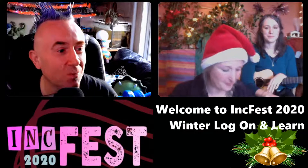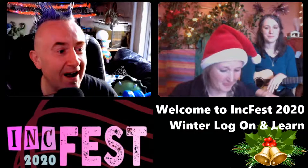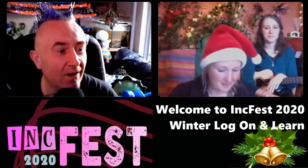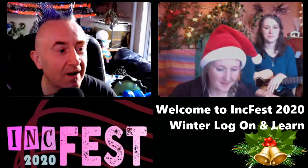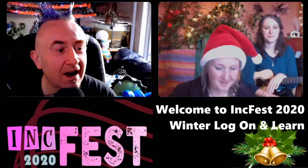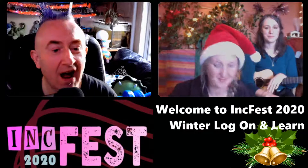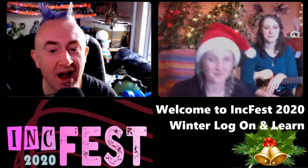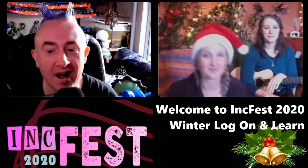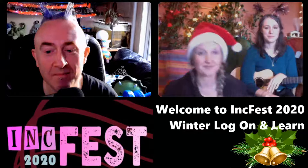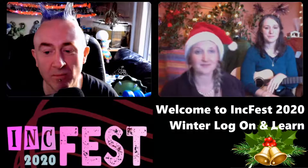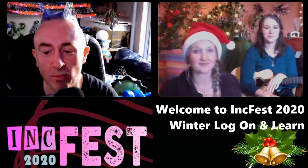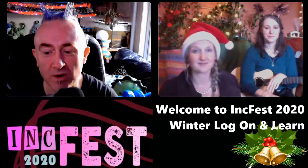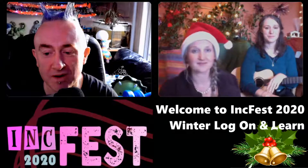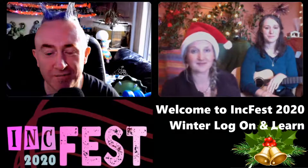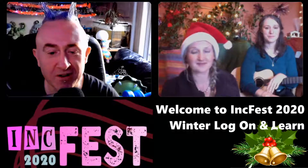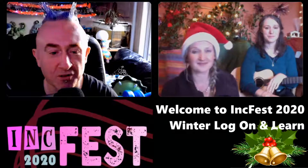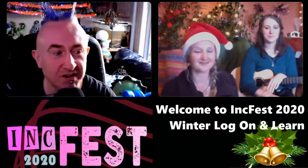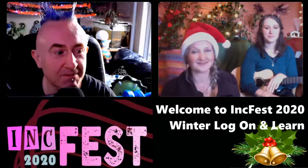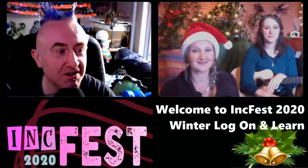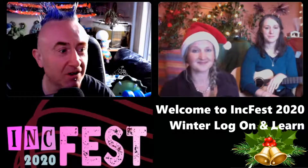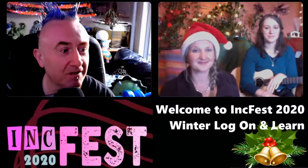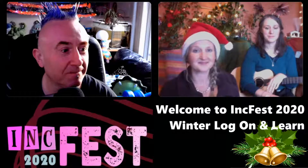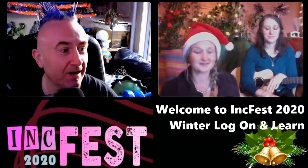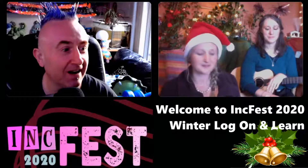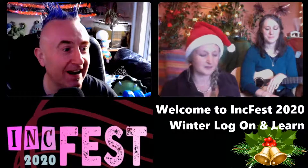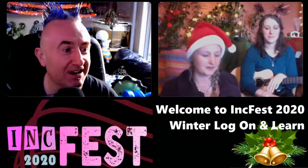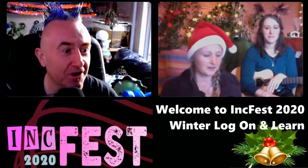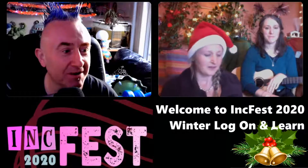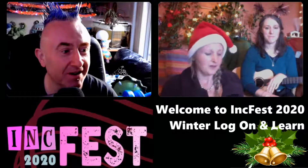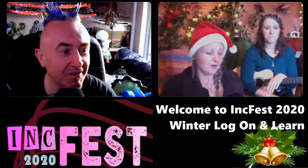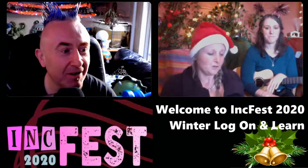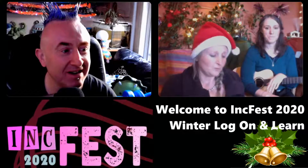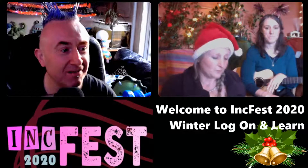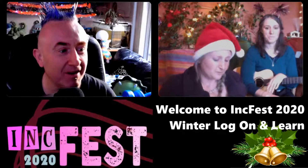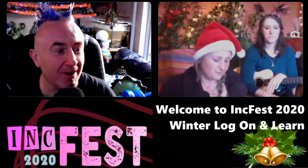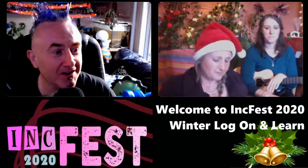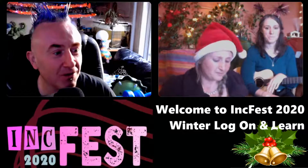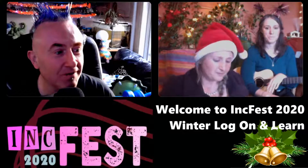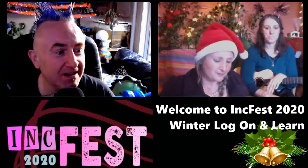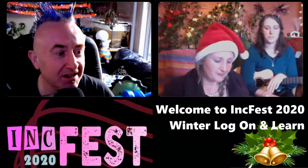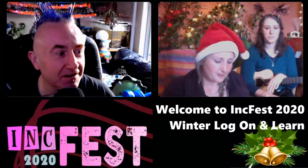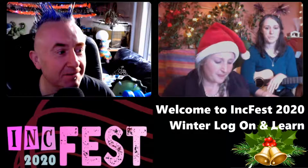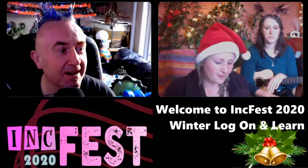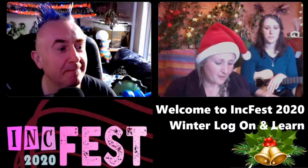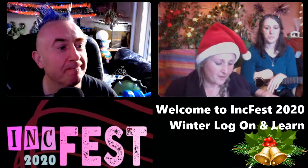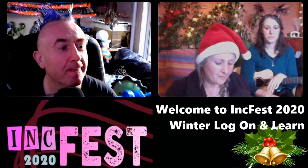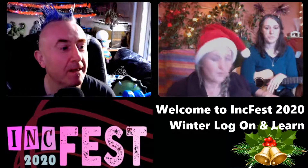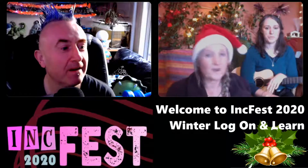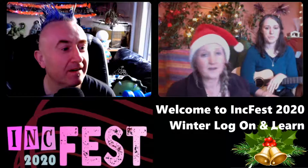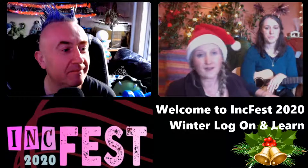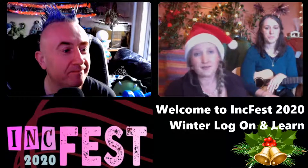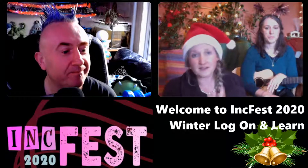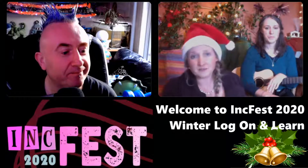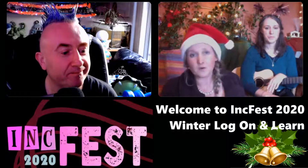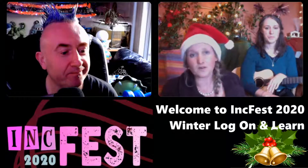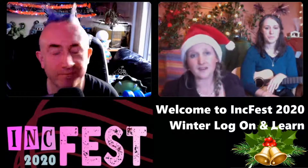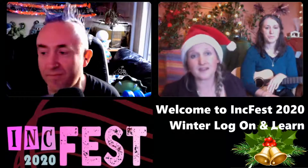well. What's our first Christmas song, Kaylee Jo? Because I don't know these very well at all. These are new to me. Well, yeah, this one is a